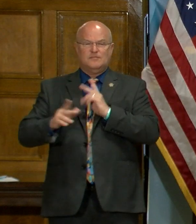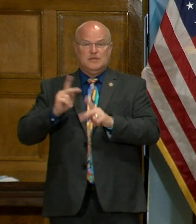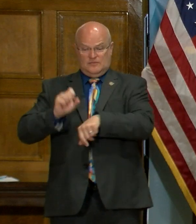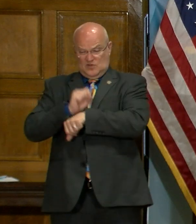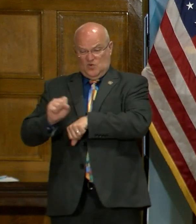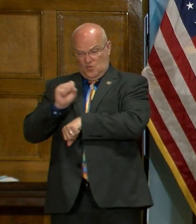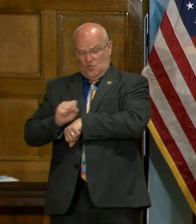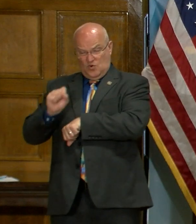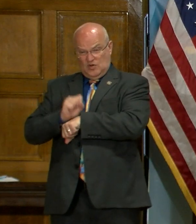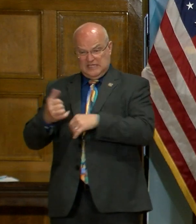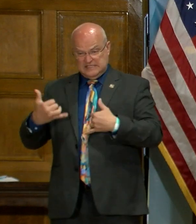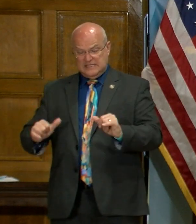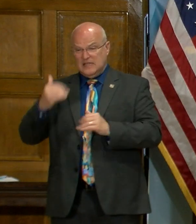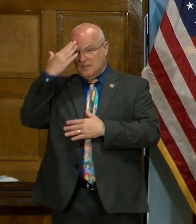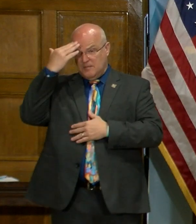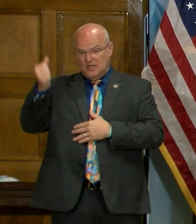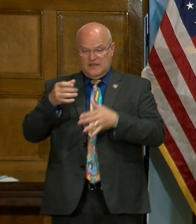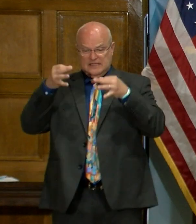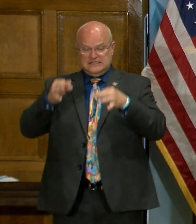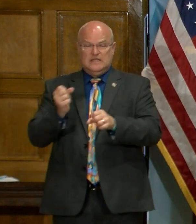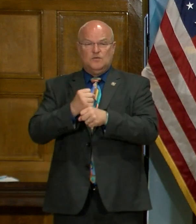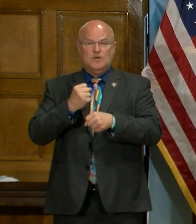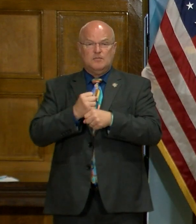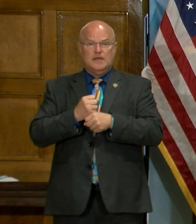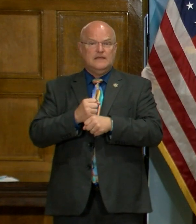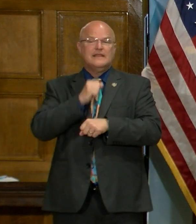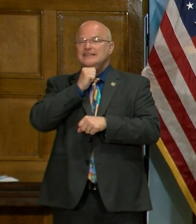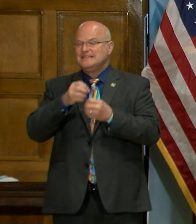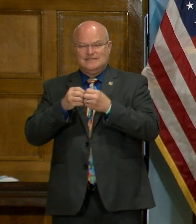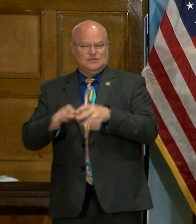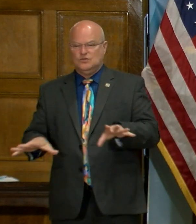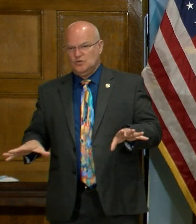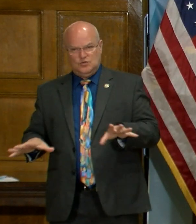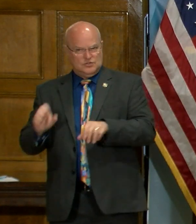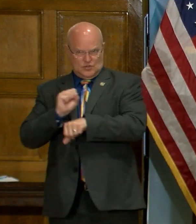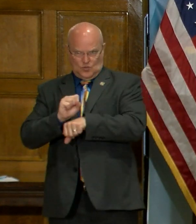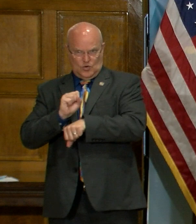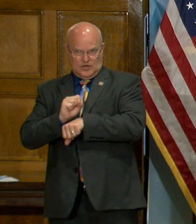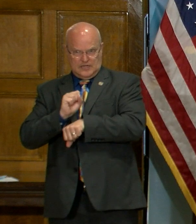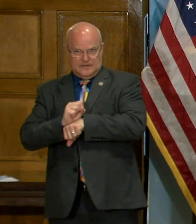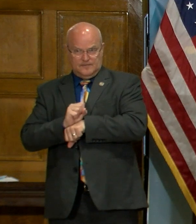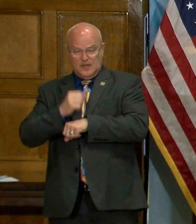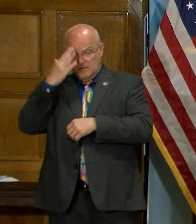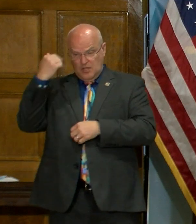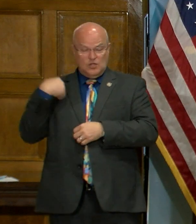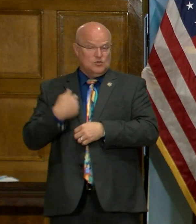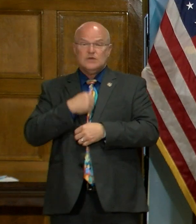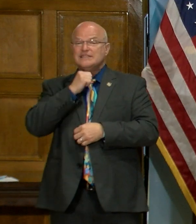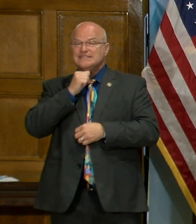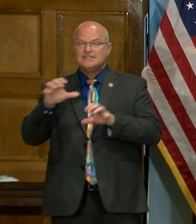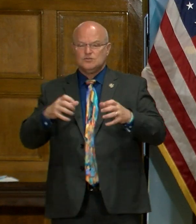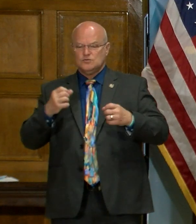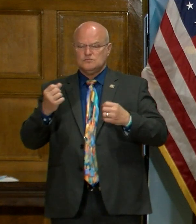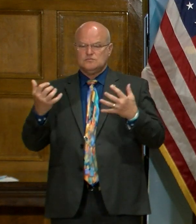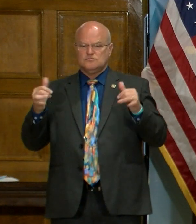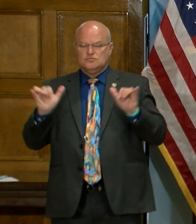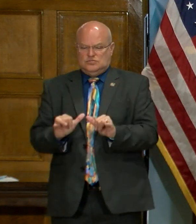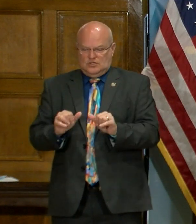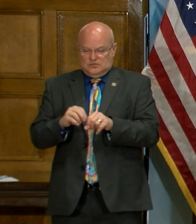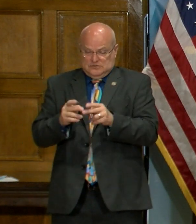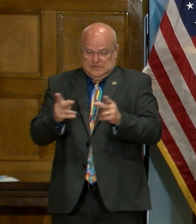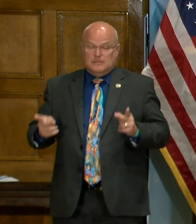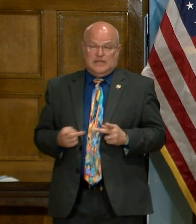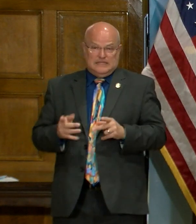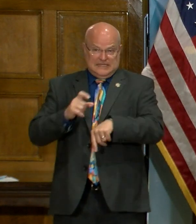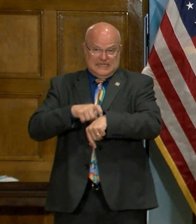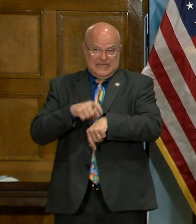that are working that because of the decision we made, they didn't lose their employment because we didn't do a shelter in place at the